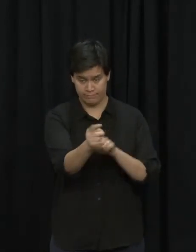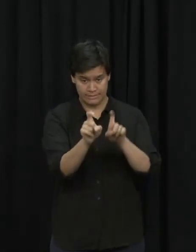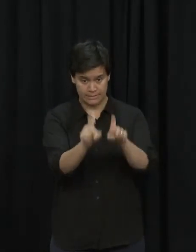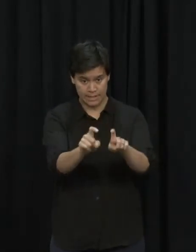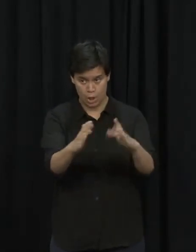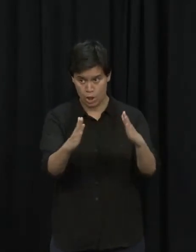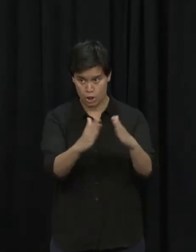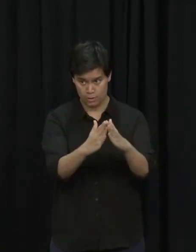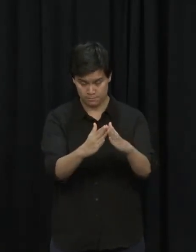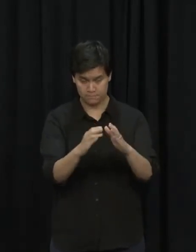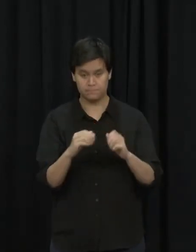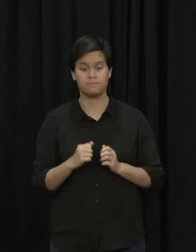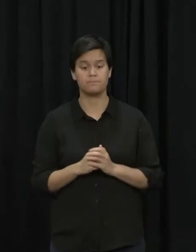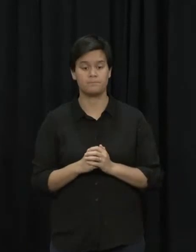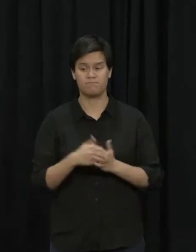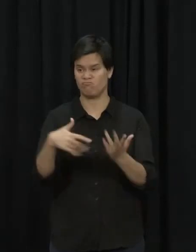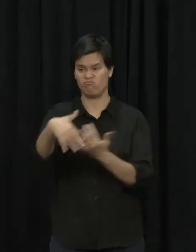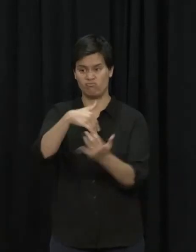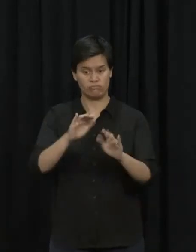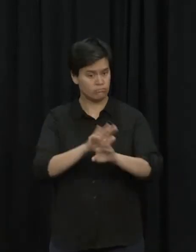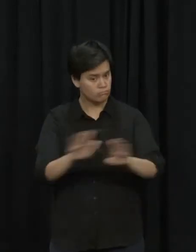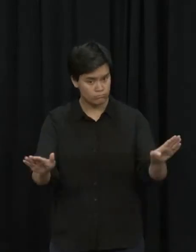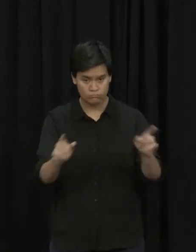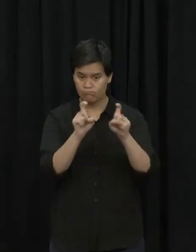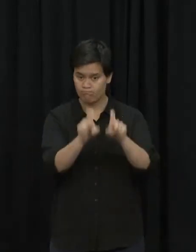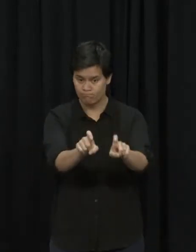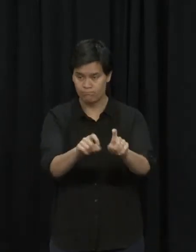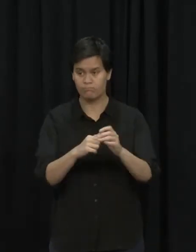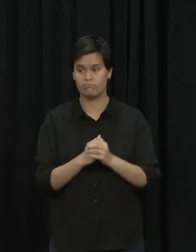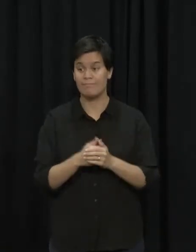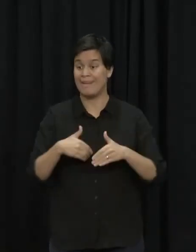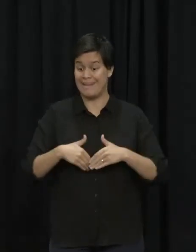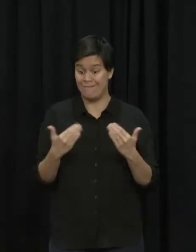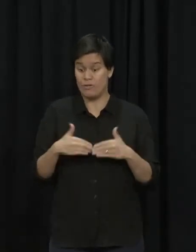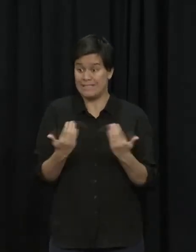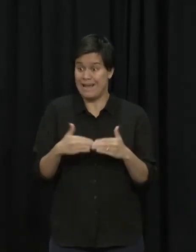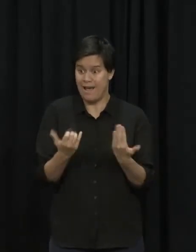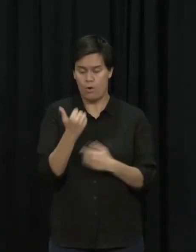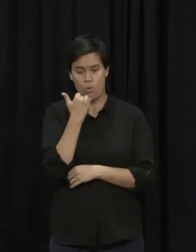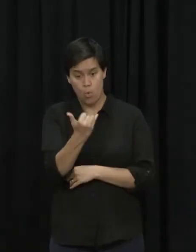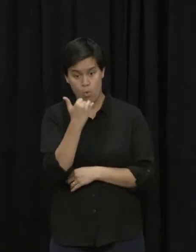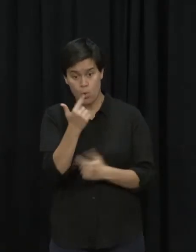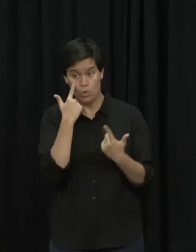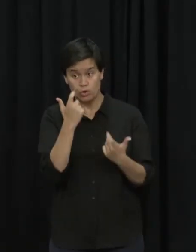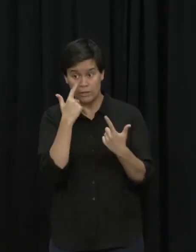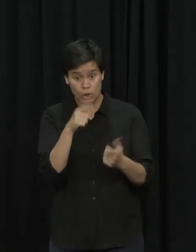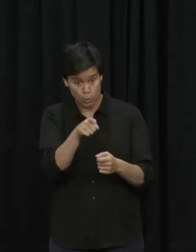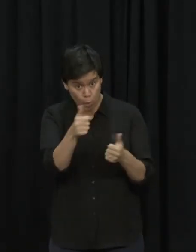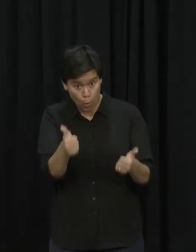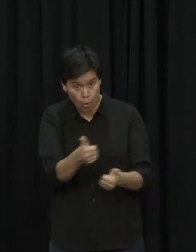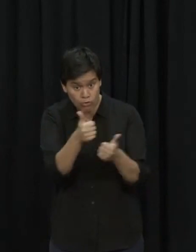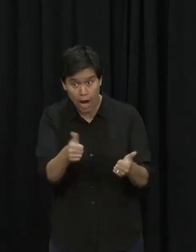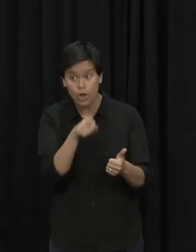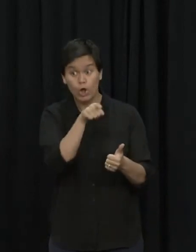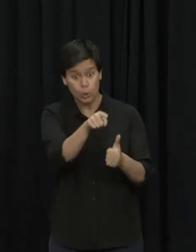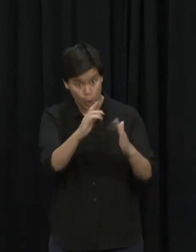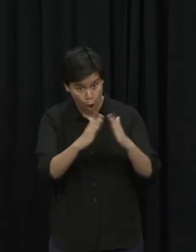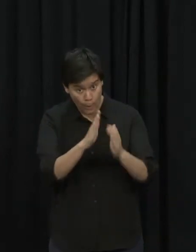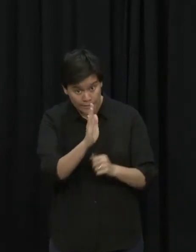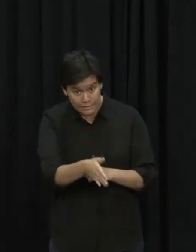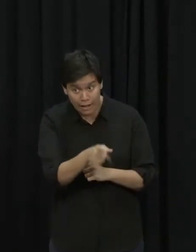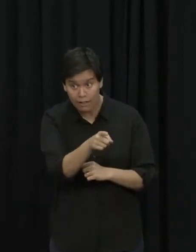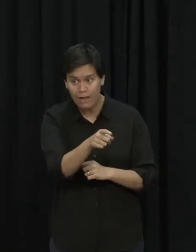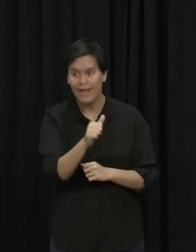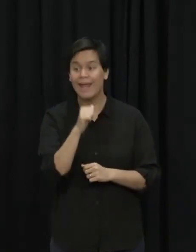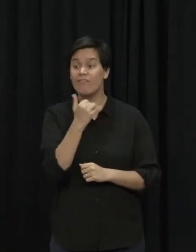symptoms, have they got the support they need, and of course to check that they are where they are expected to be. If we cannot contact them, then we